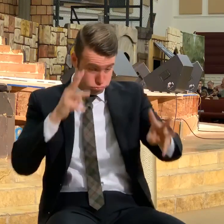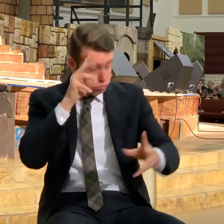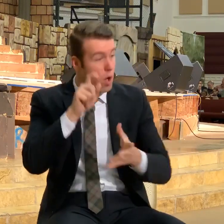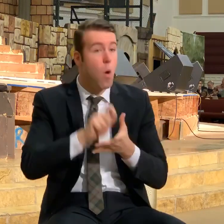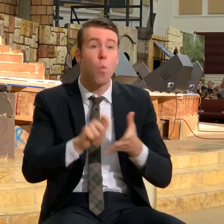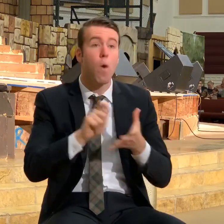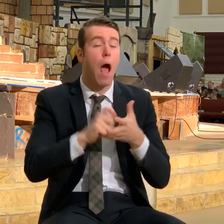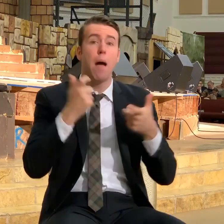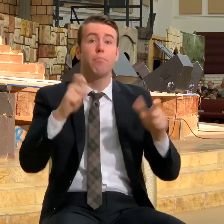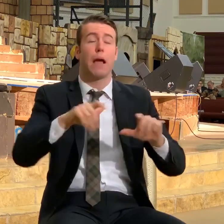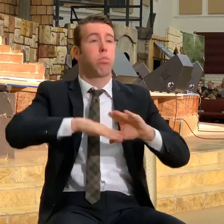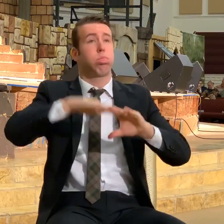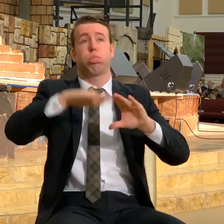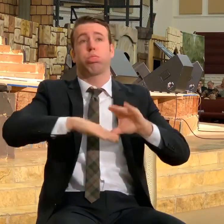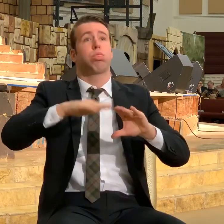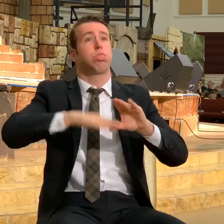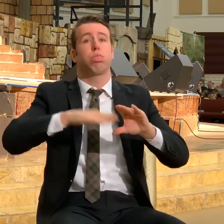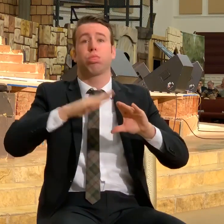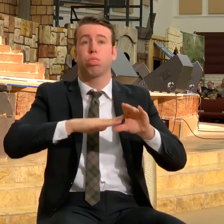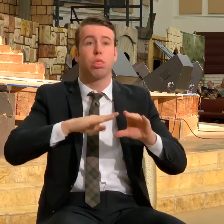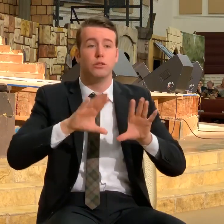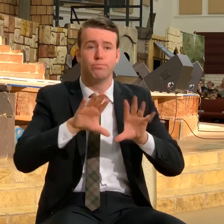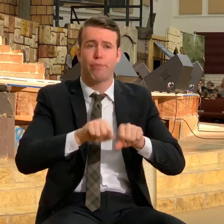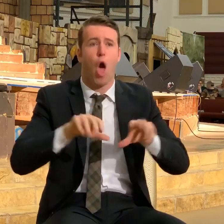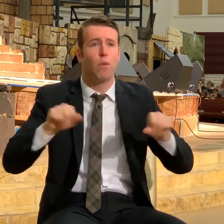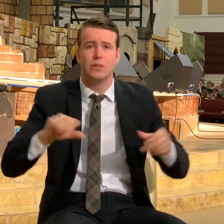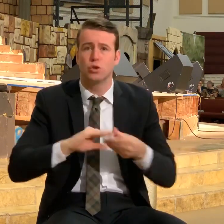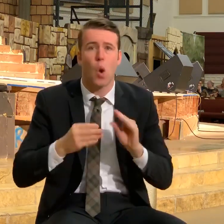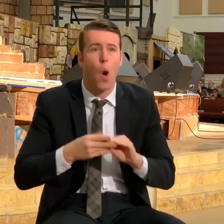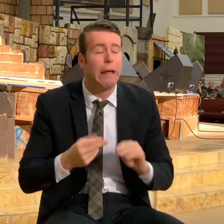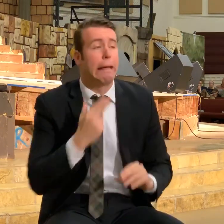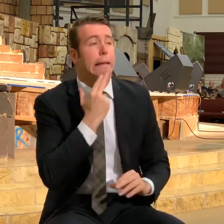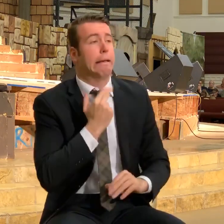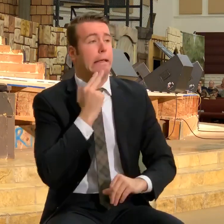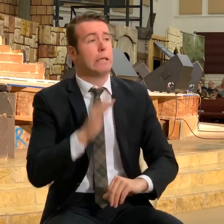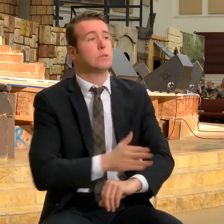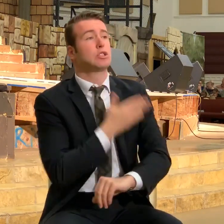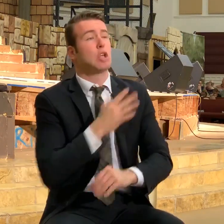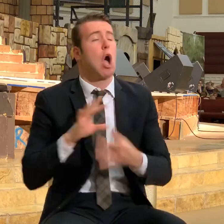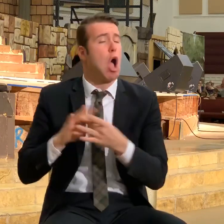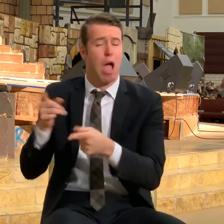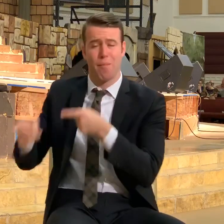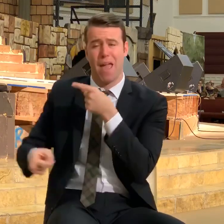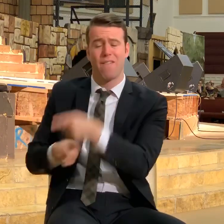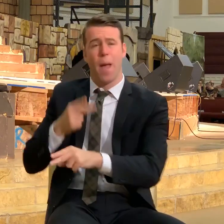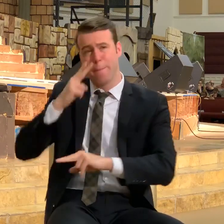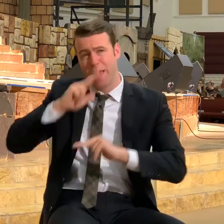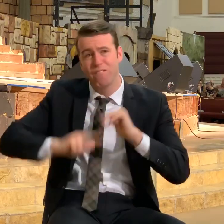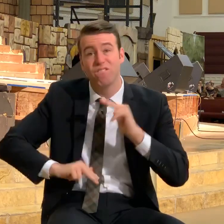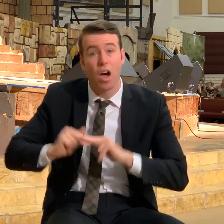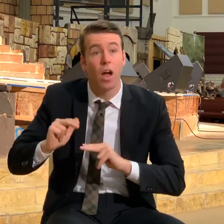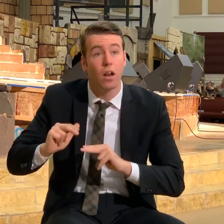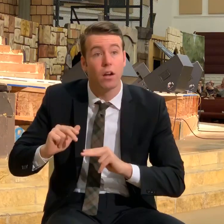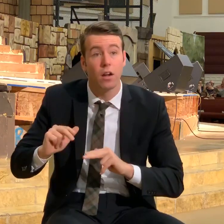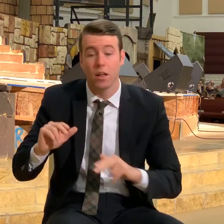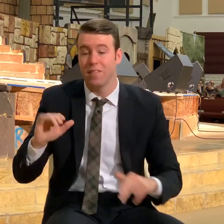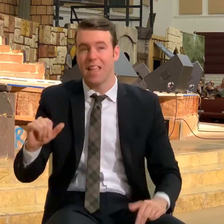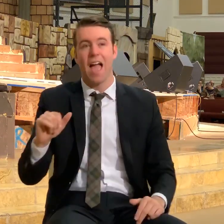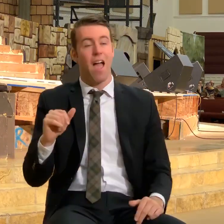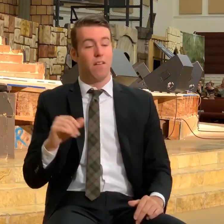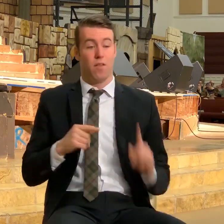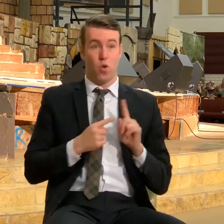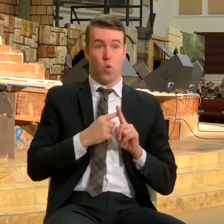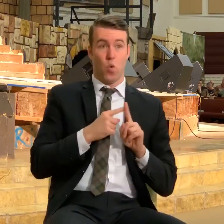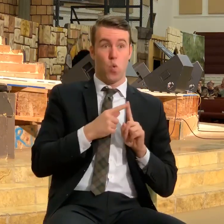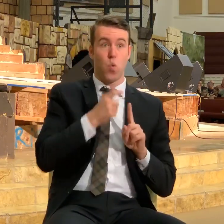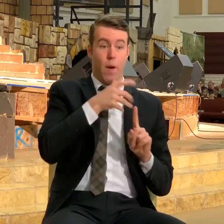They would write big tales and lie and exaggerate and write cute songs and roast them and make fun of them and would have them for dinner. And